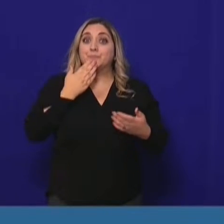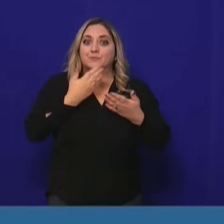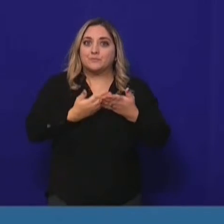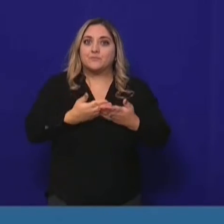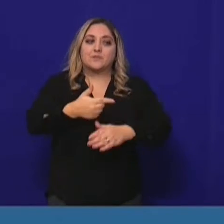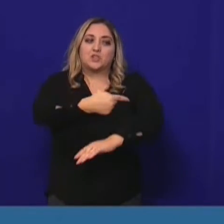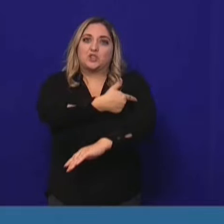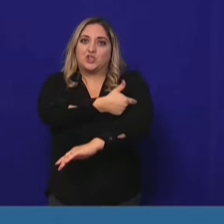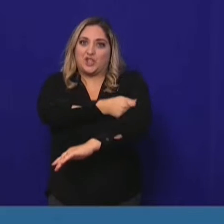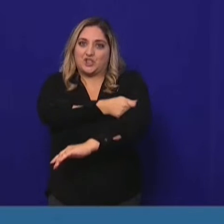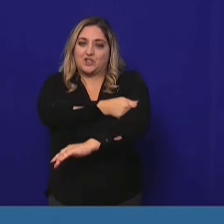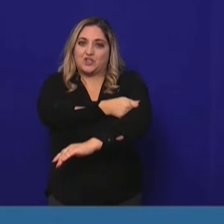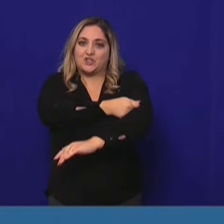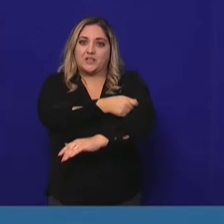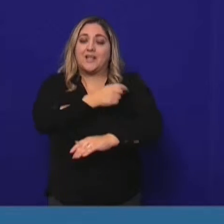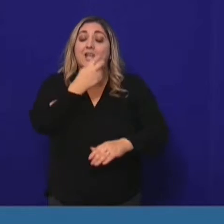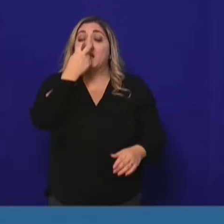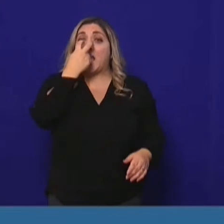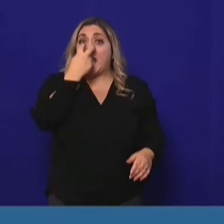tal-tilqima.